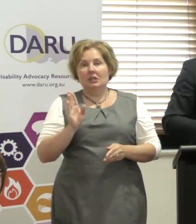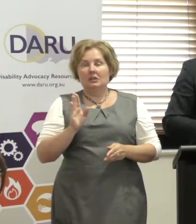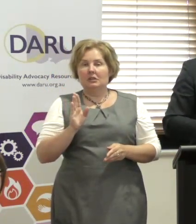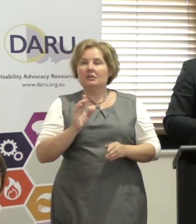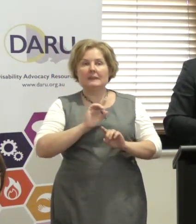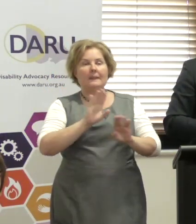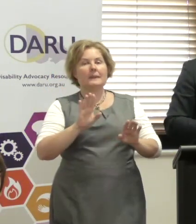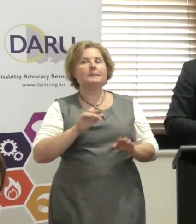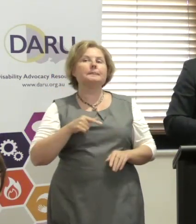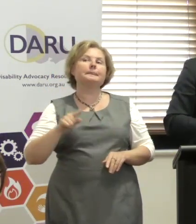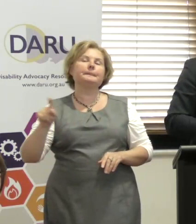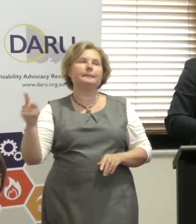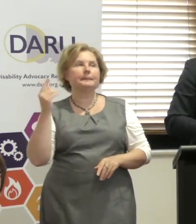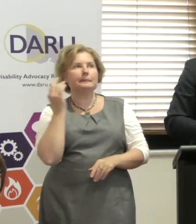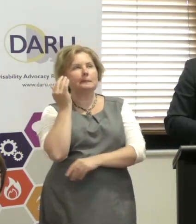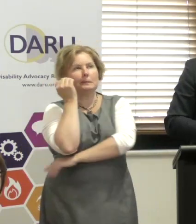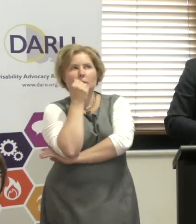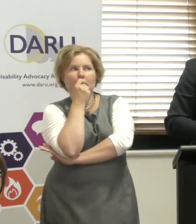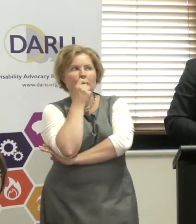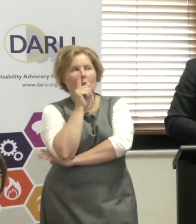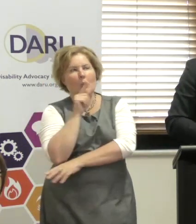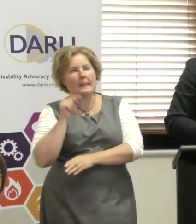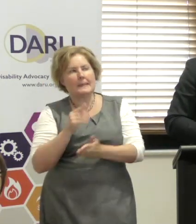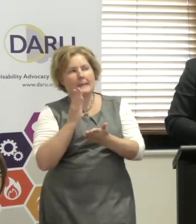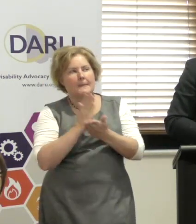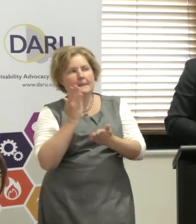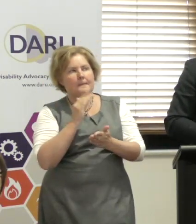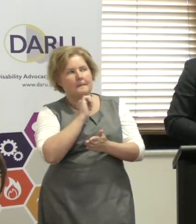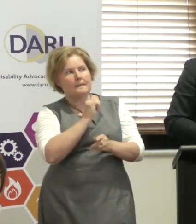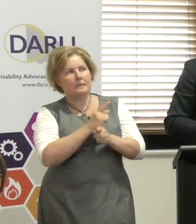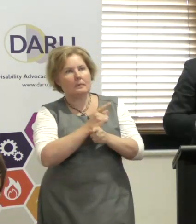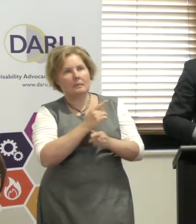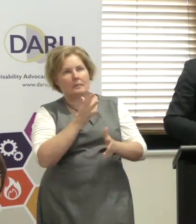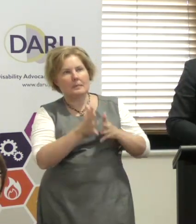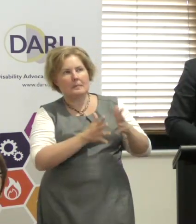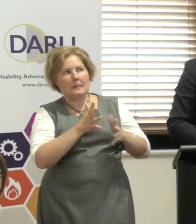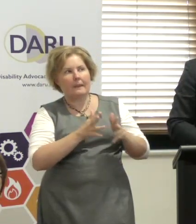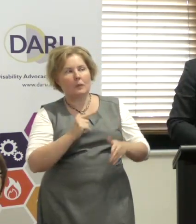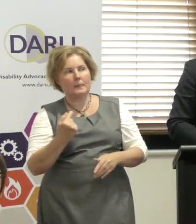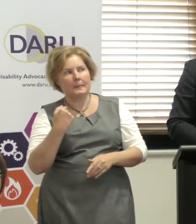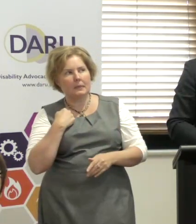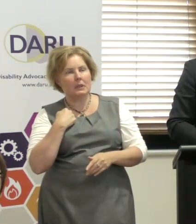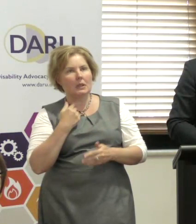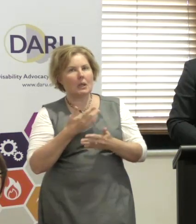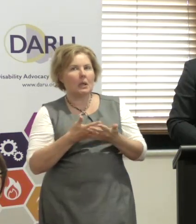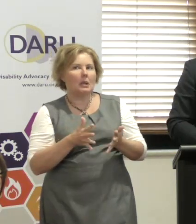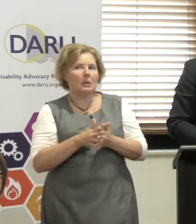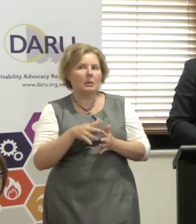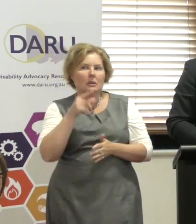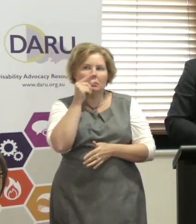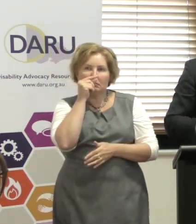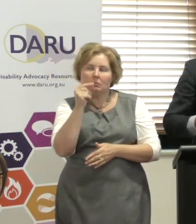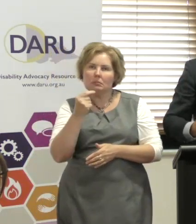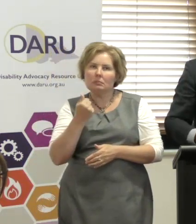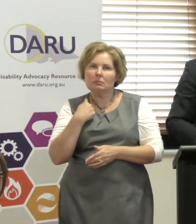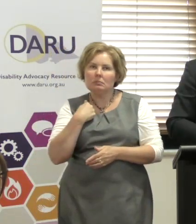away and sort of think, okay, what does this actually mean for me? And what can I do to be